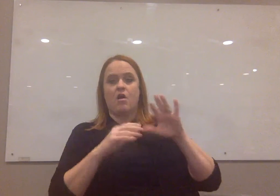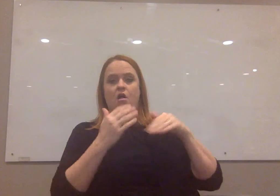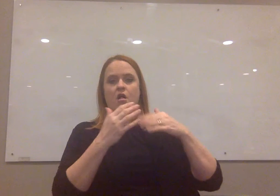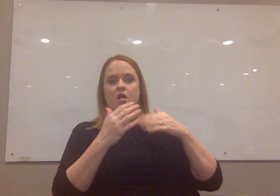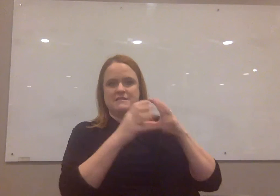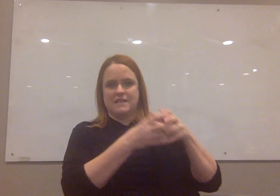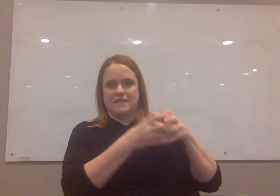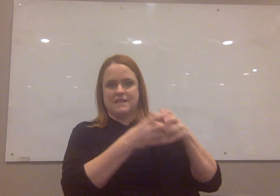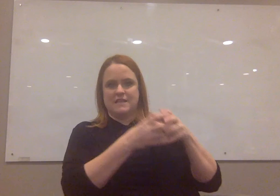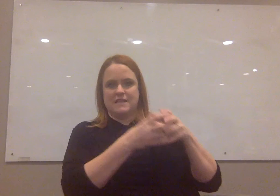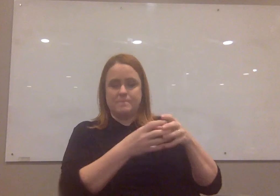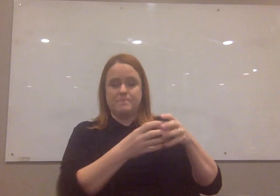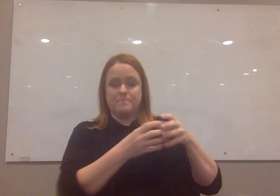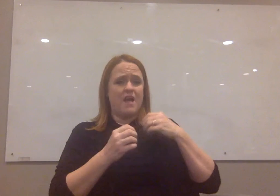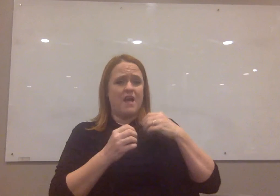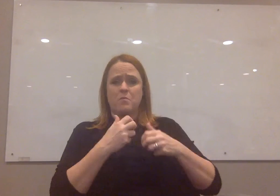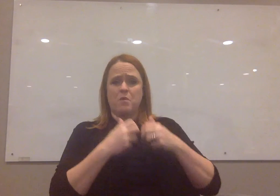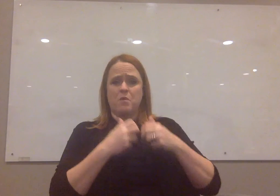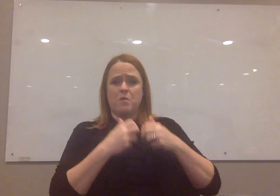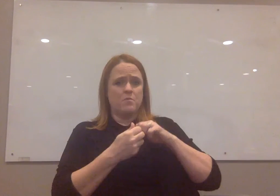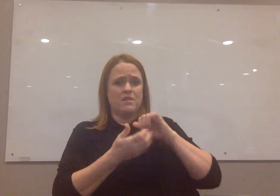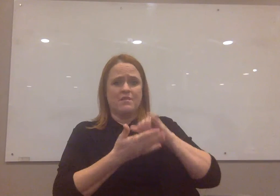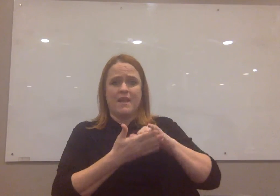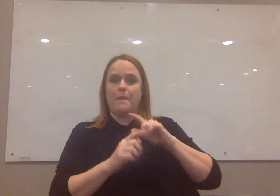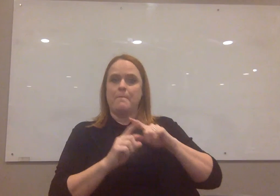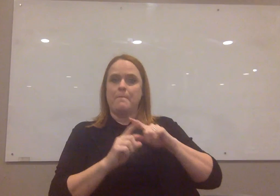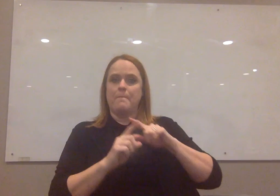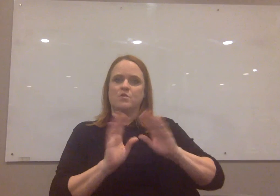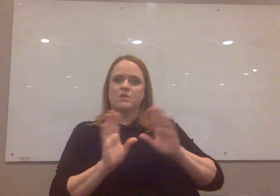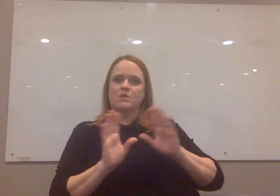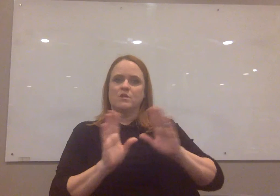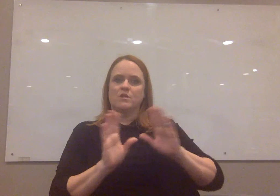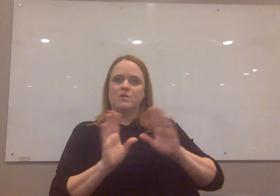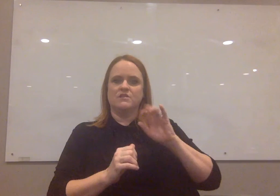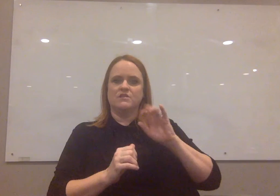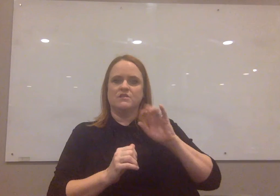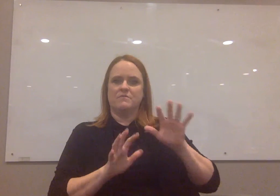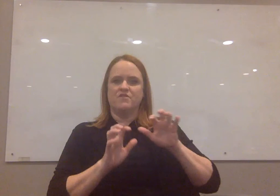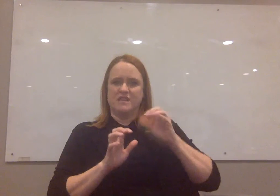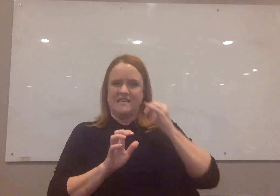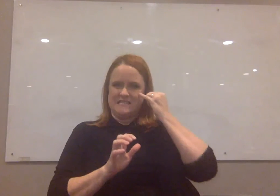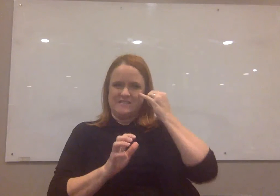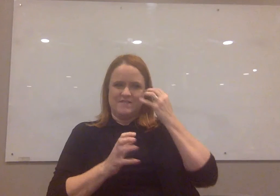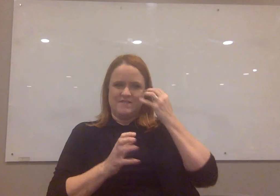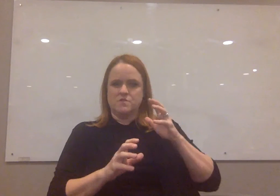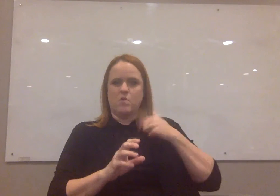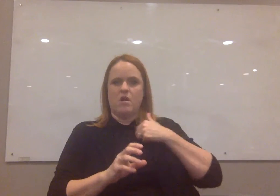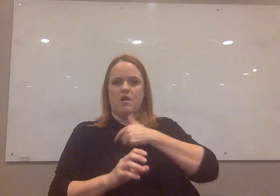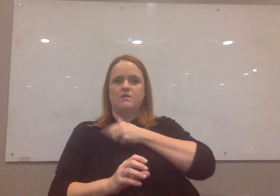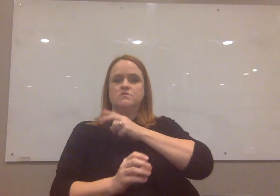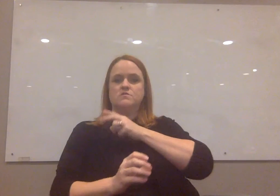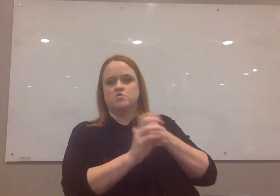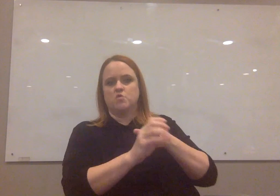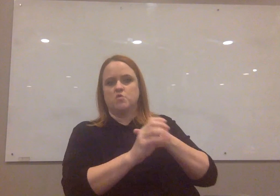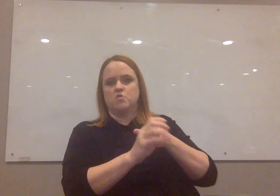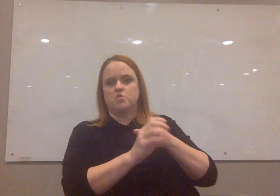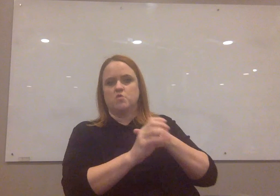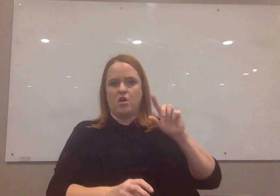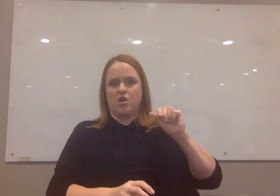I actually have no problem with that. I guess I would just have to clear it with Jim Freeze if he has really a thing against us joining the Erlang group. Because the guy that runs the Erlang